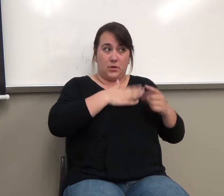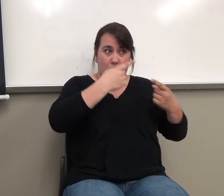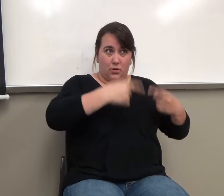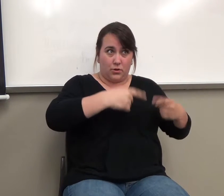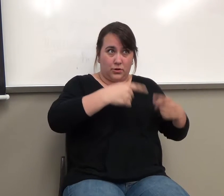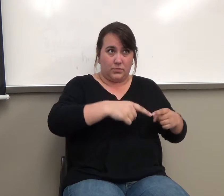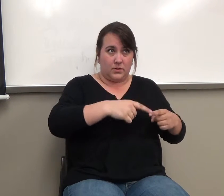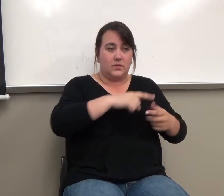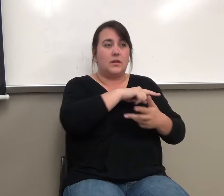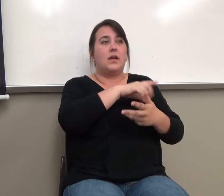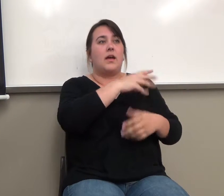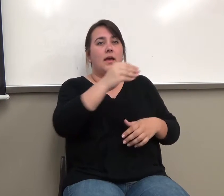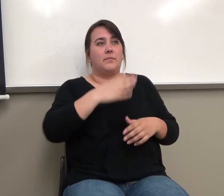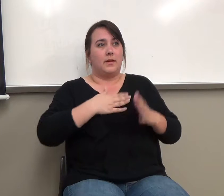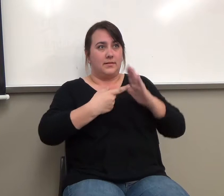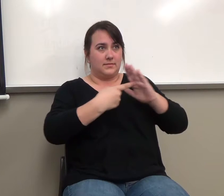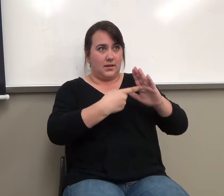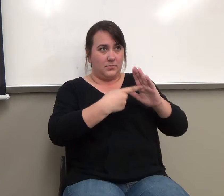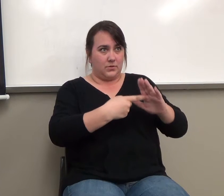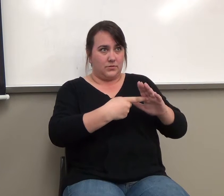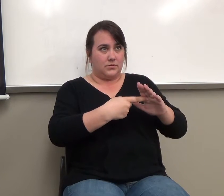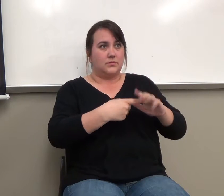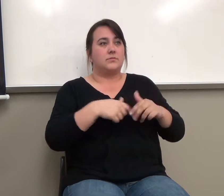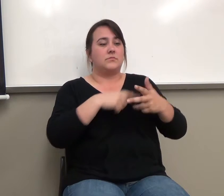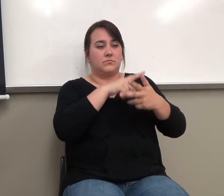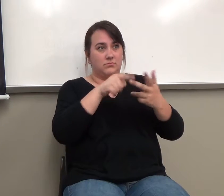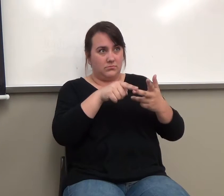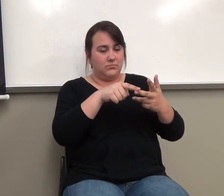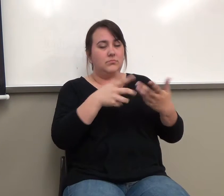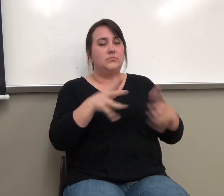1, paragraph 2, paragraph 3 of your body.